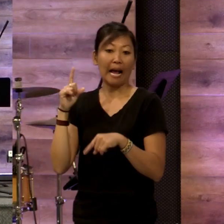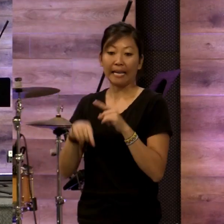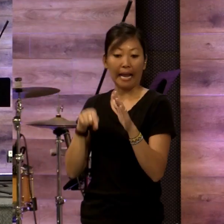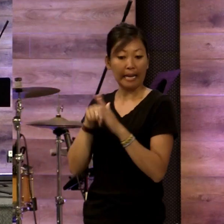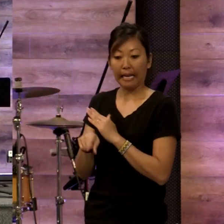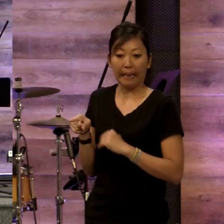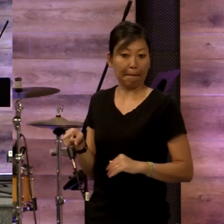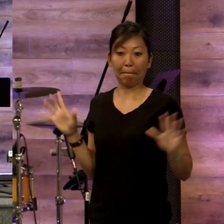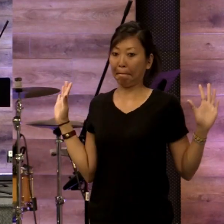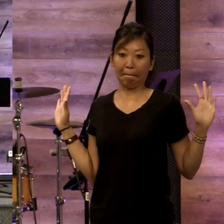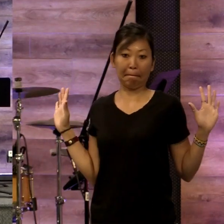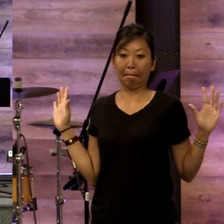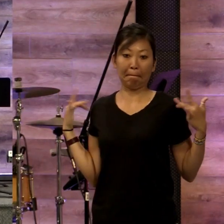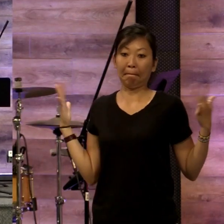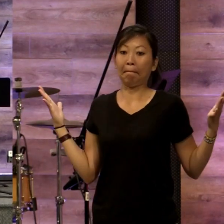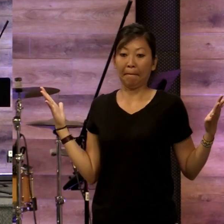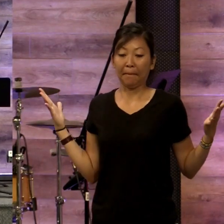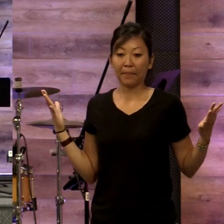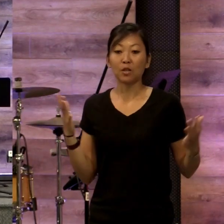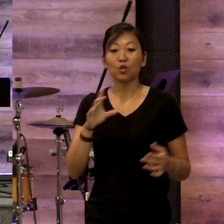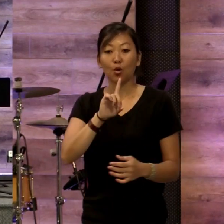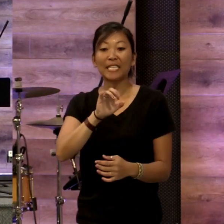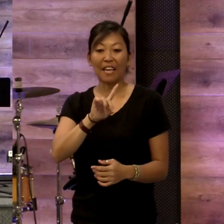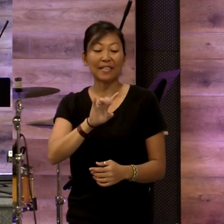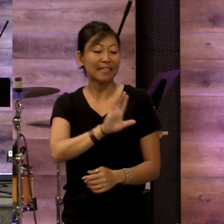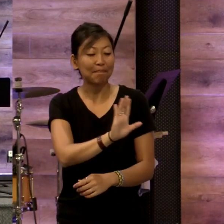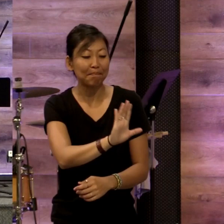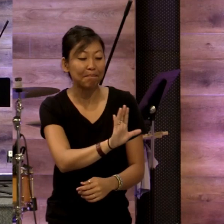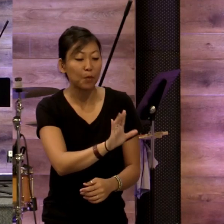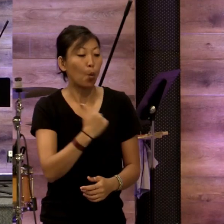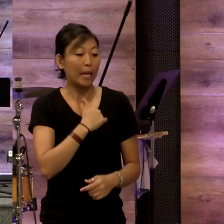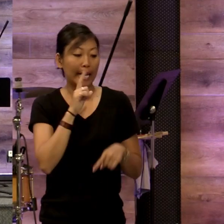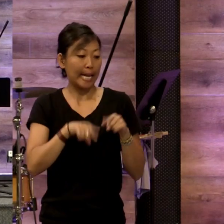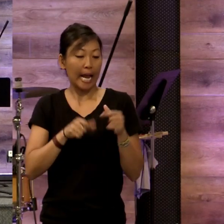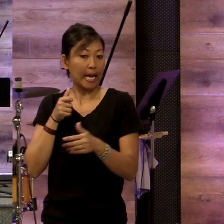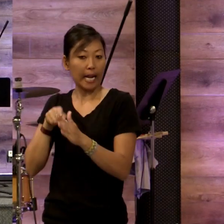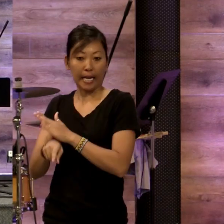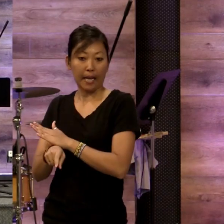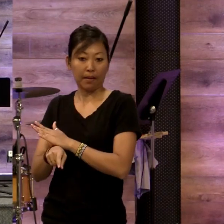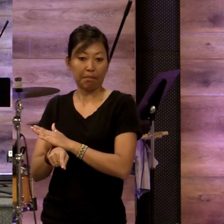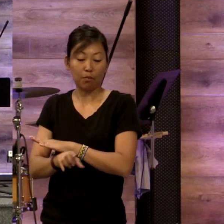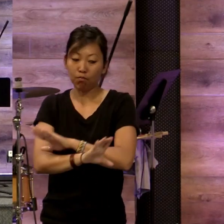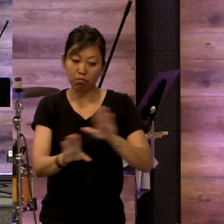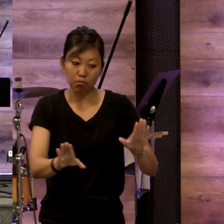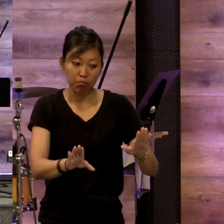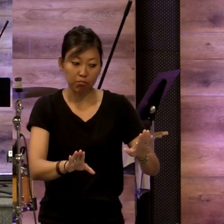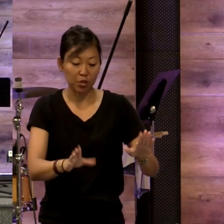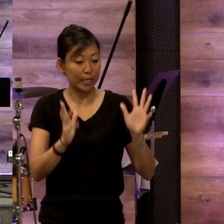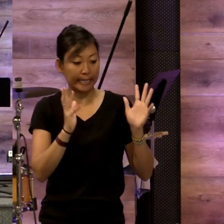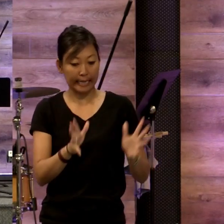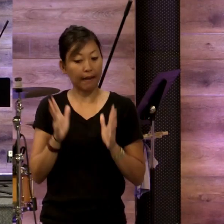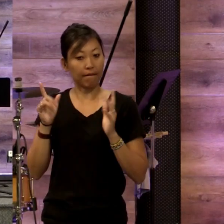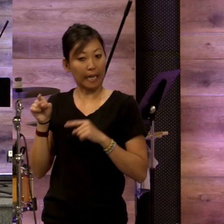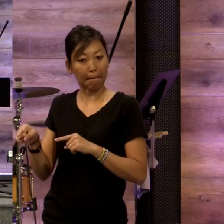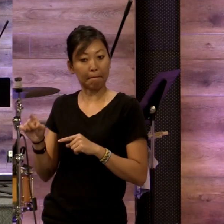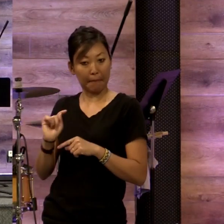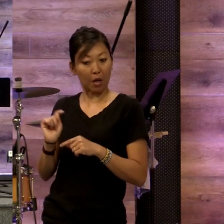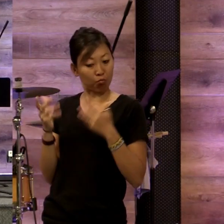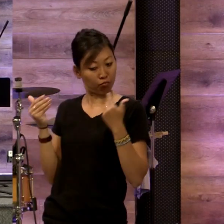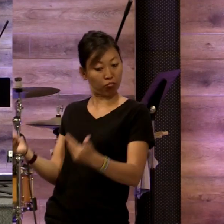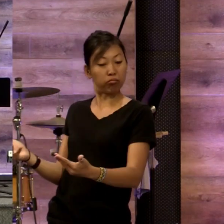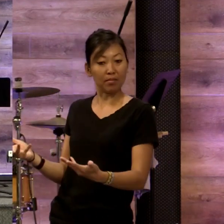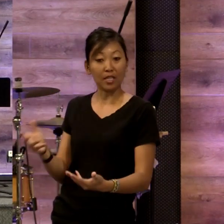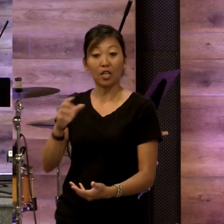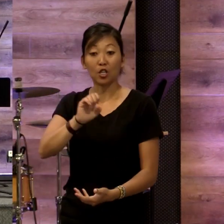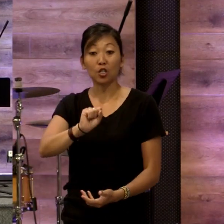anointed.' So David persuaded his men with these words and did not permit them to attack Saul. And Saul